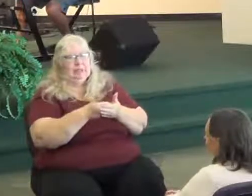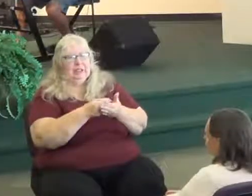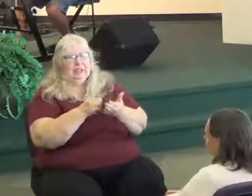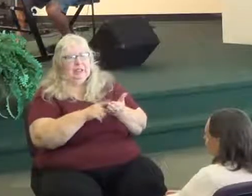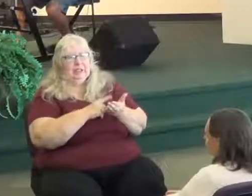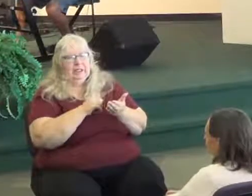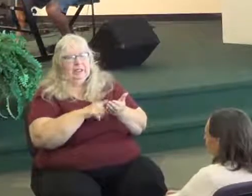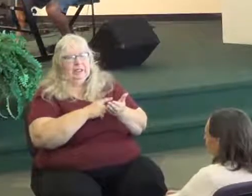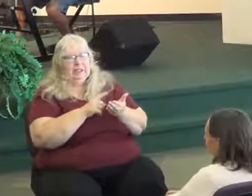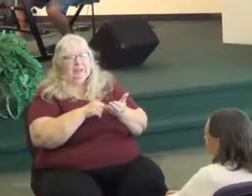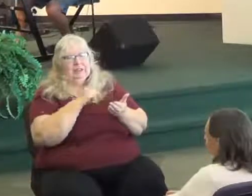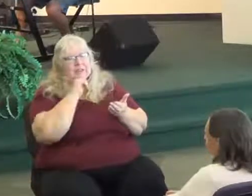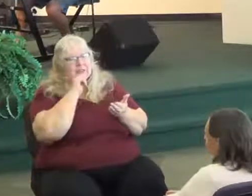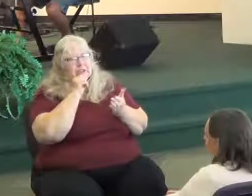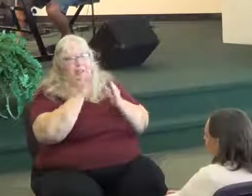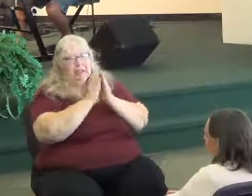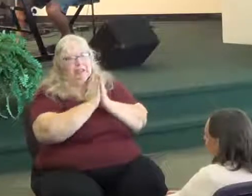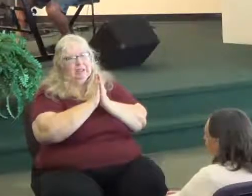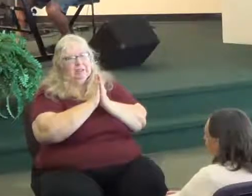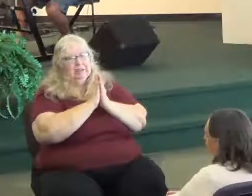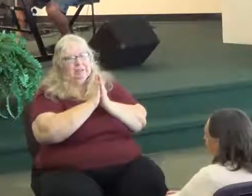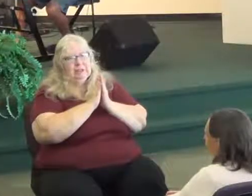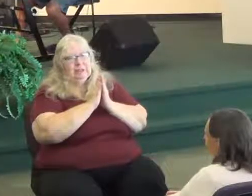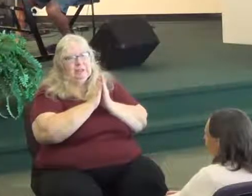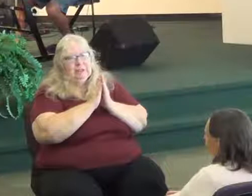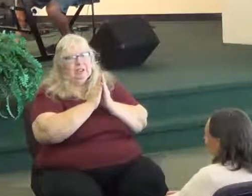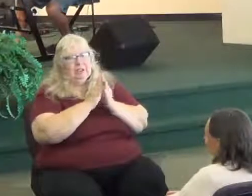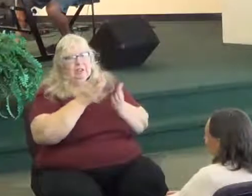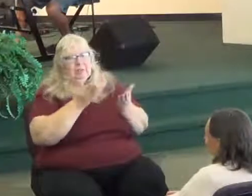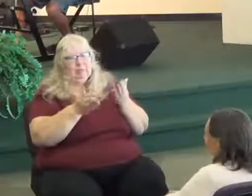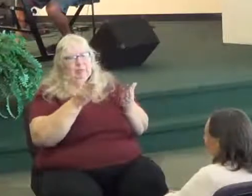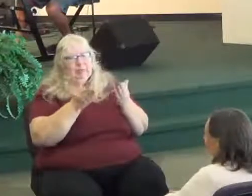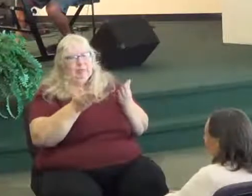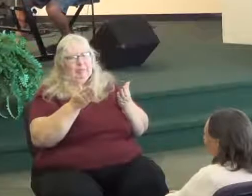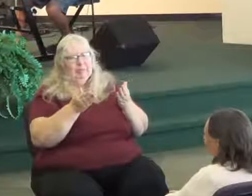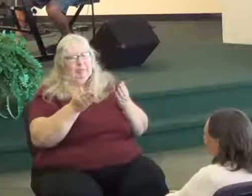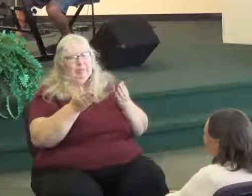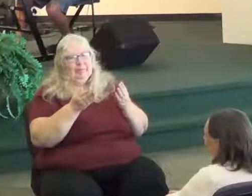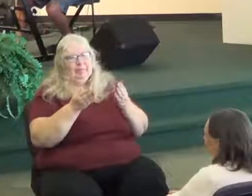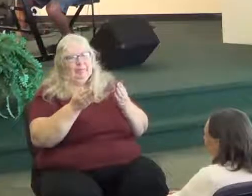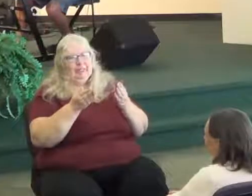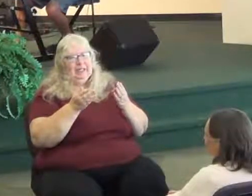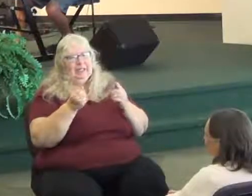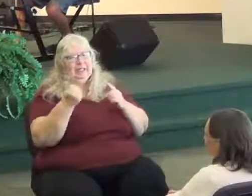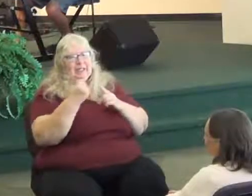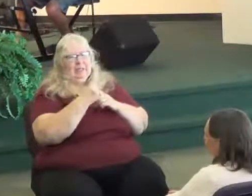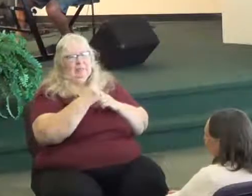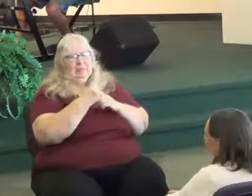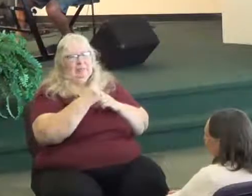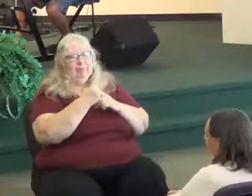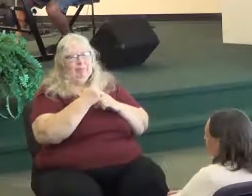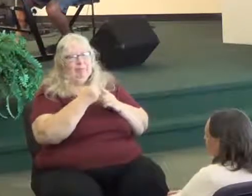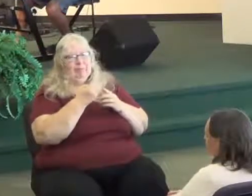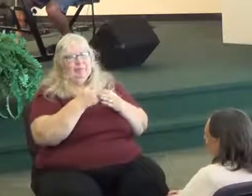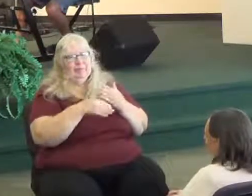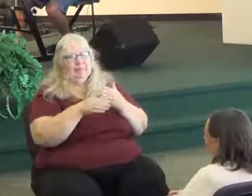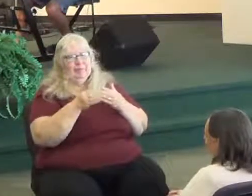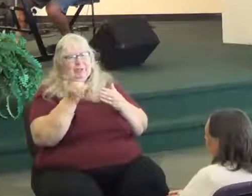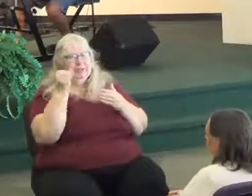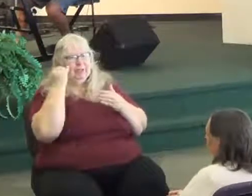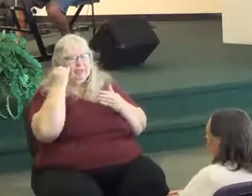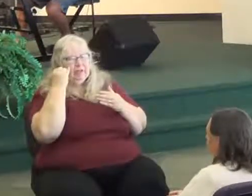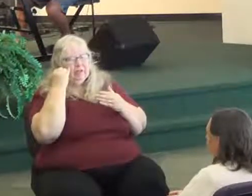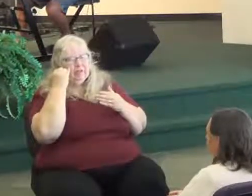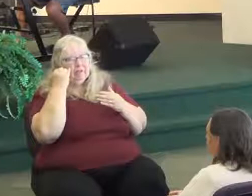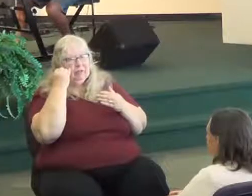not asking for it. They'll probably knock me out when this is all over. But I'm just telling you that if you get a couple dollars ahead and